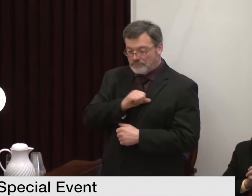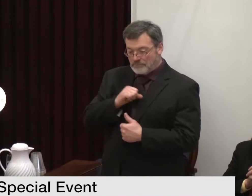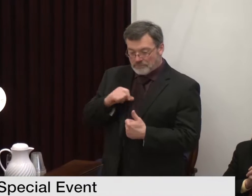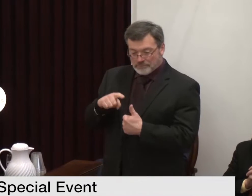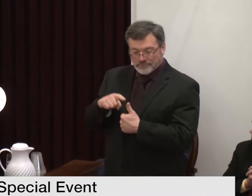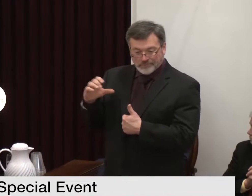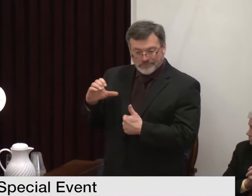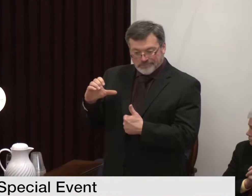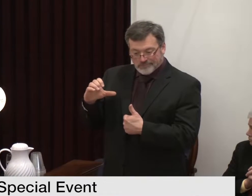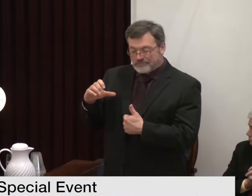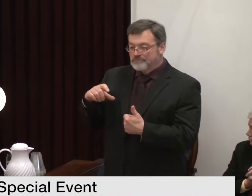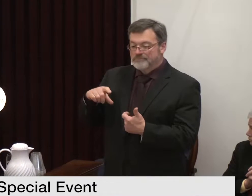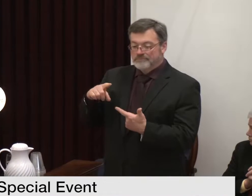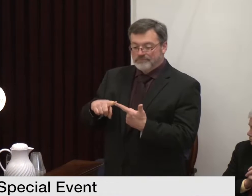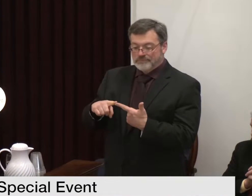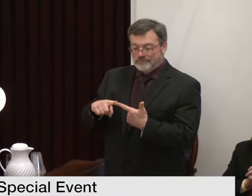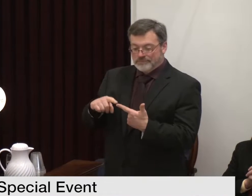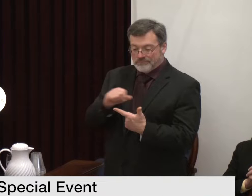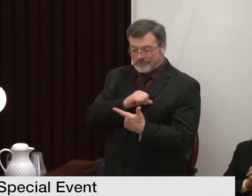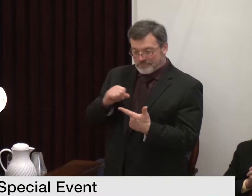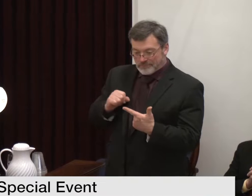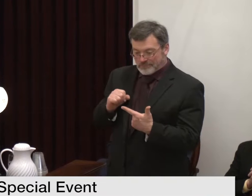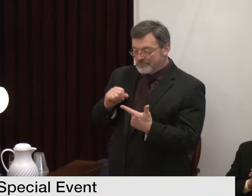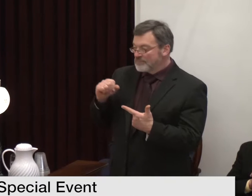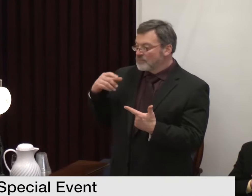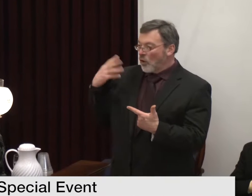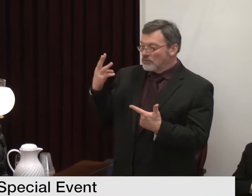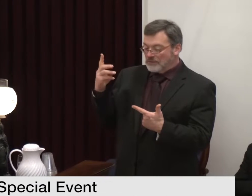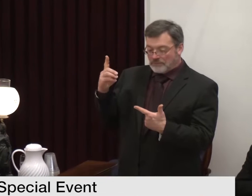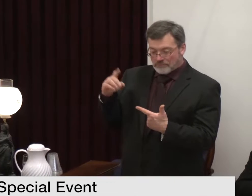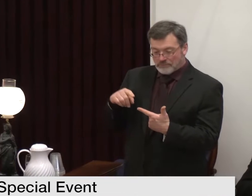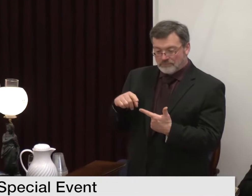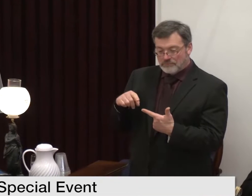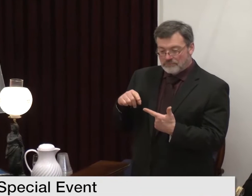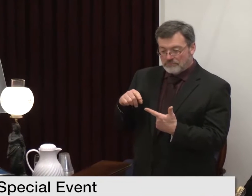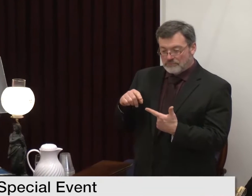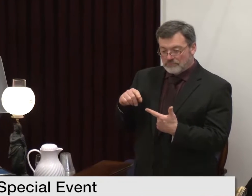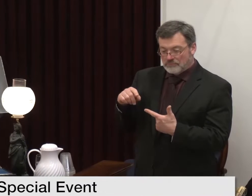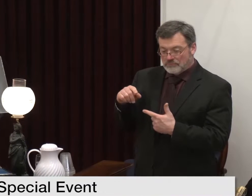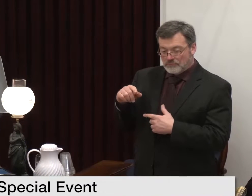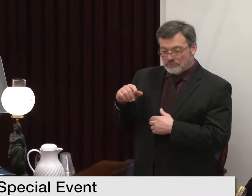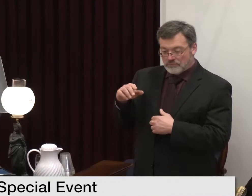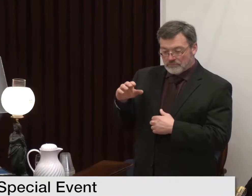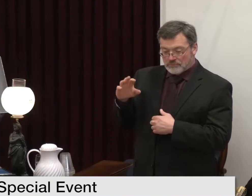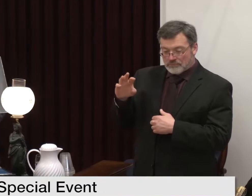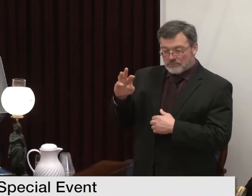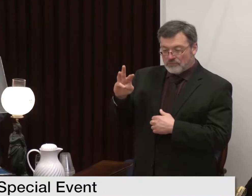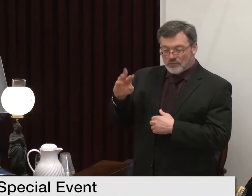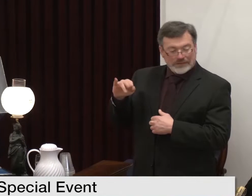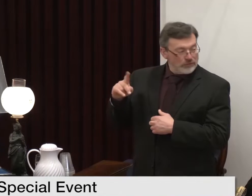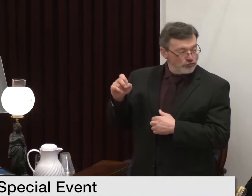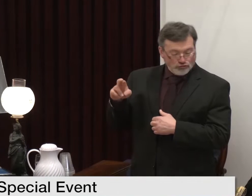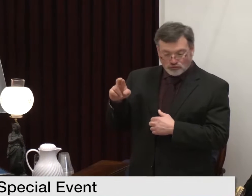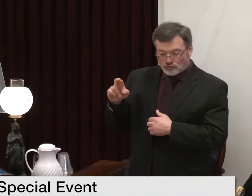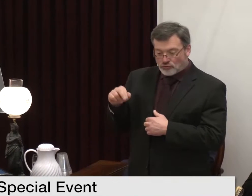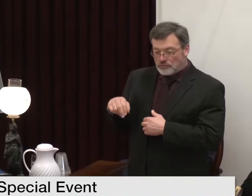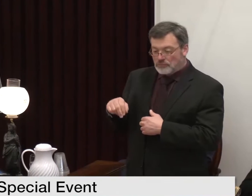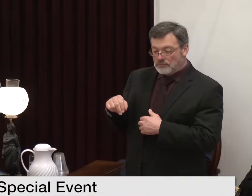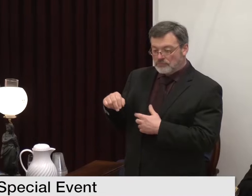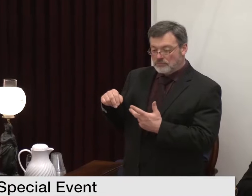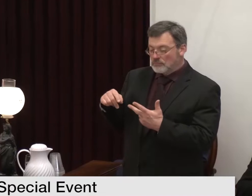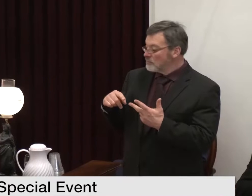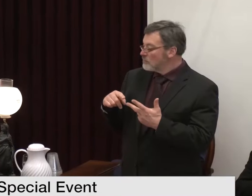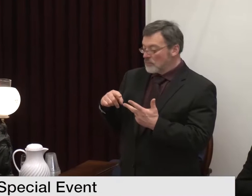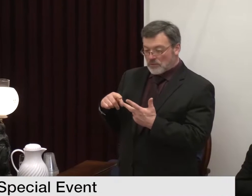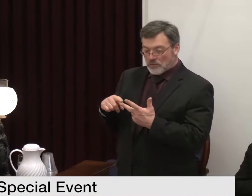Senator Kitchell, the senator from Washington District, Senator Cummings, and the senator from Windsor District, Senator McCormick, the member from Vergennes,